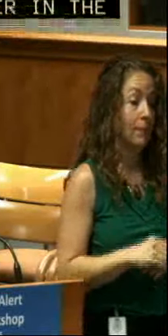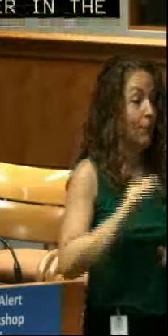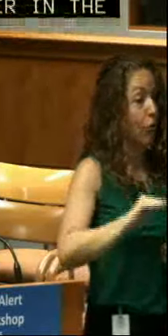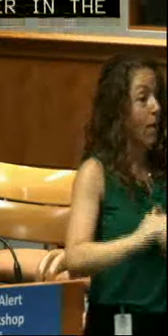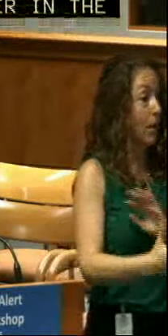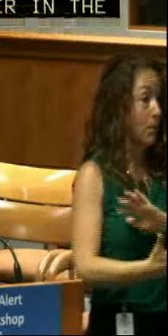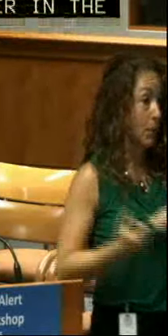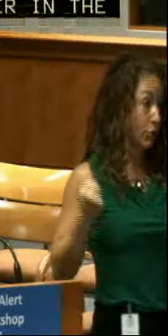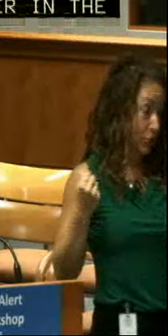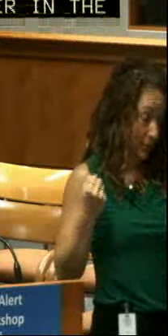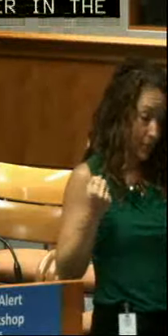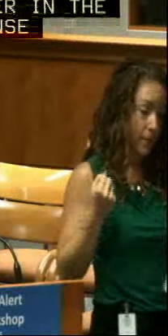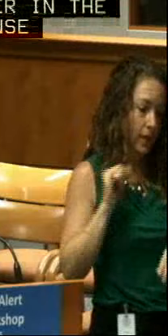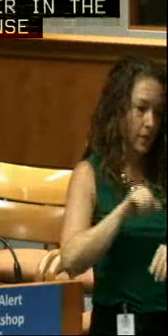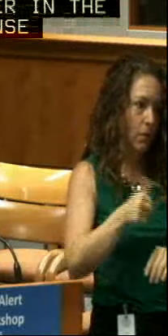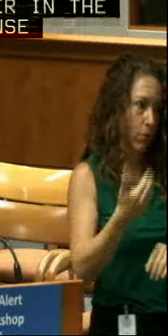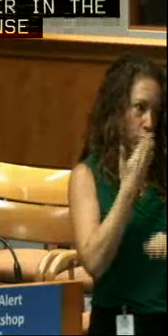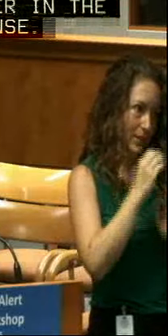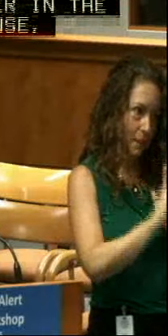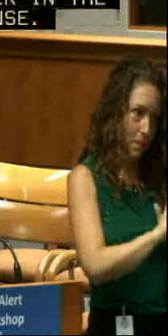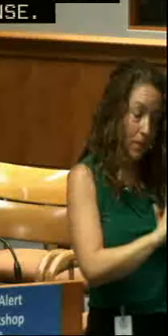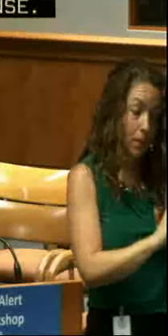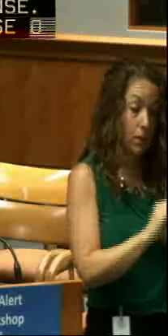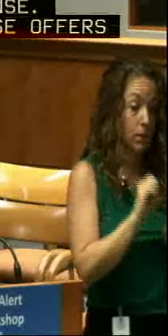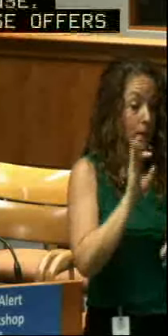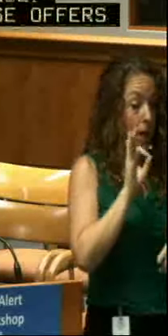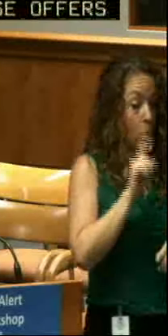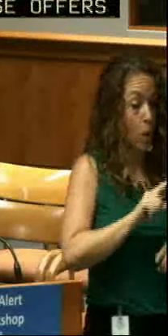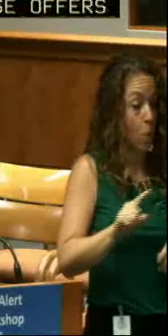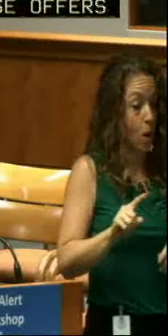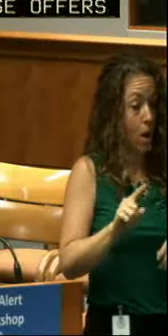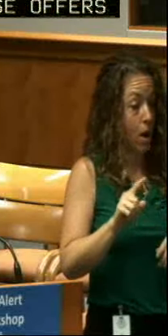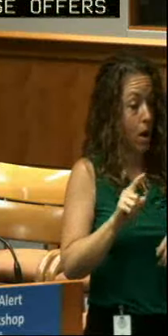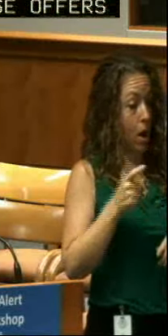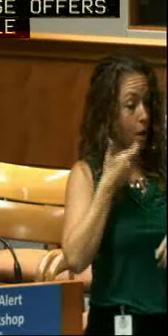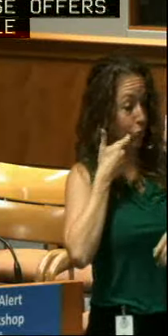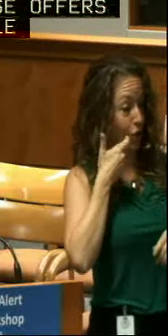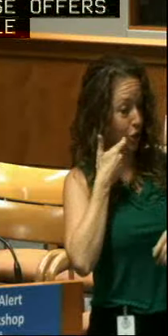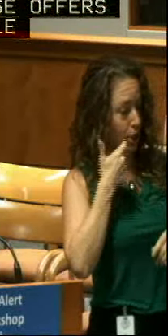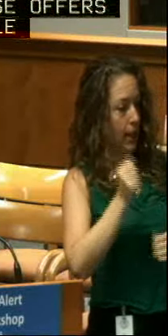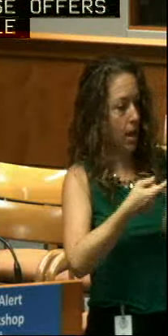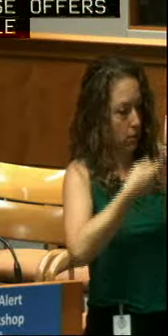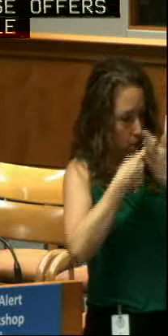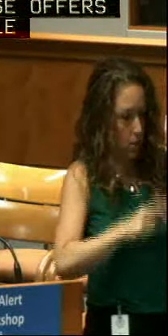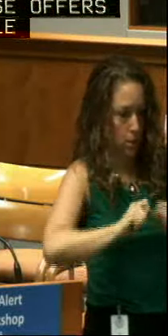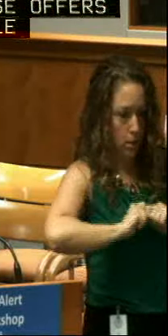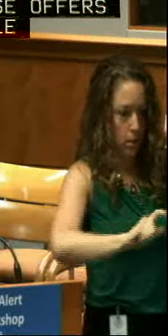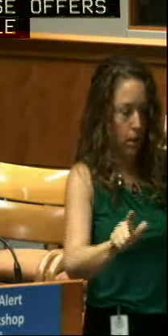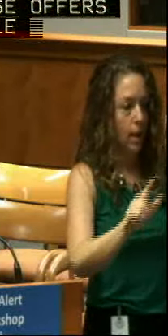powerful example. By enabling the 911 operator to initiate an Amber Alert, you empower the